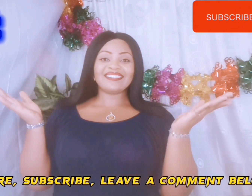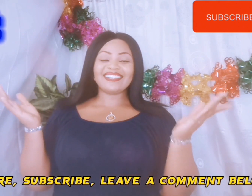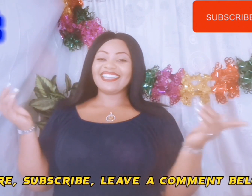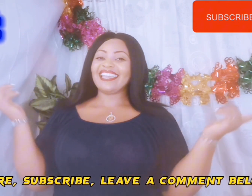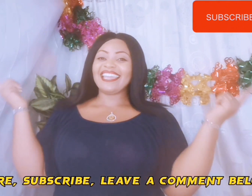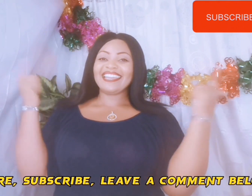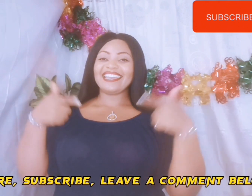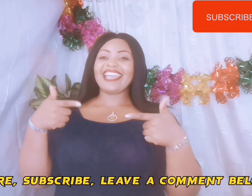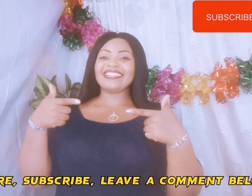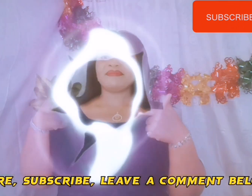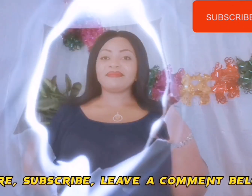out. Okay,